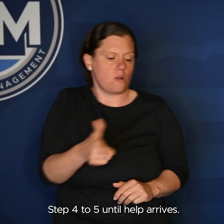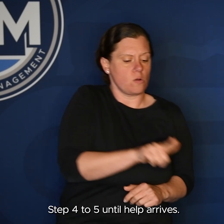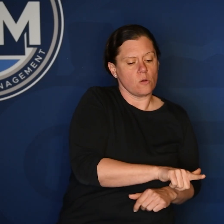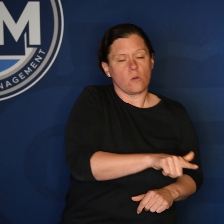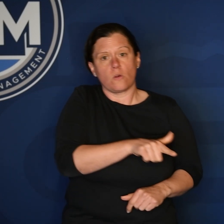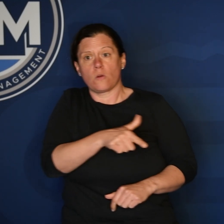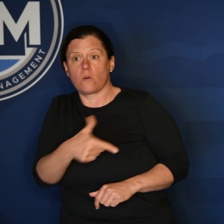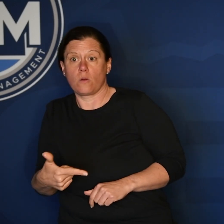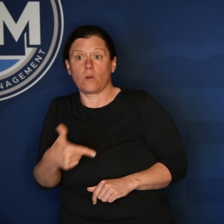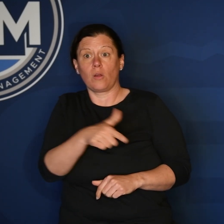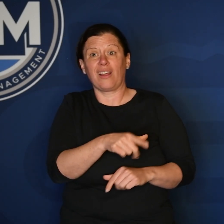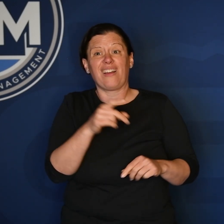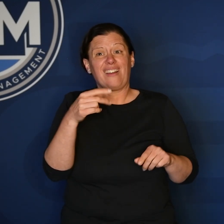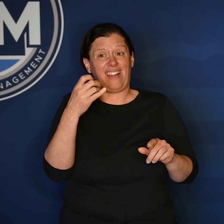arrives.